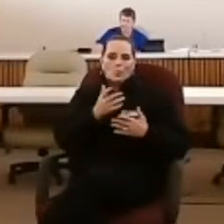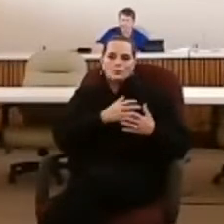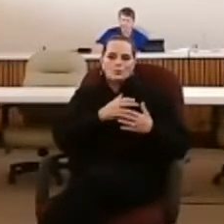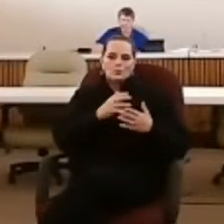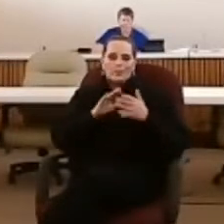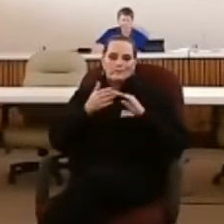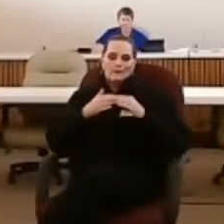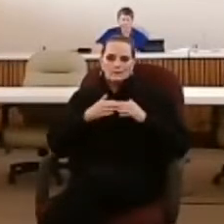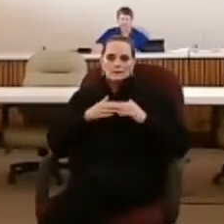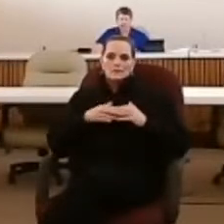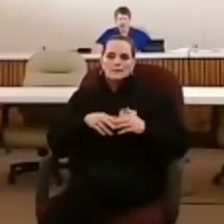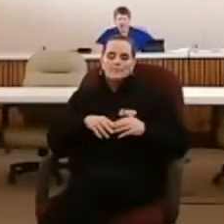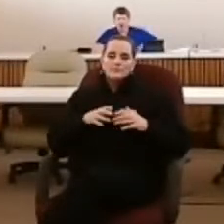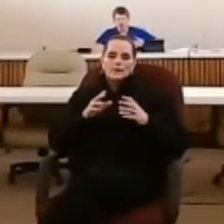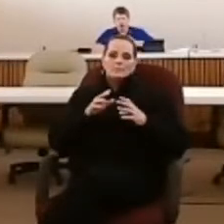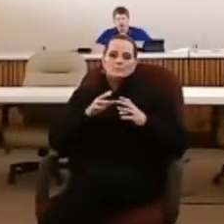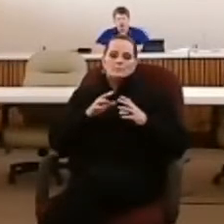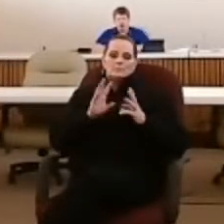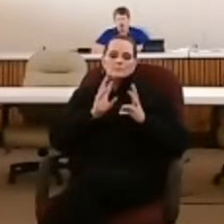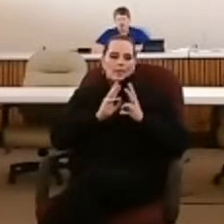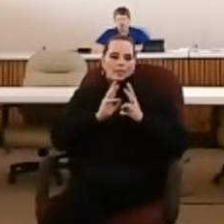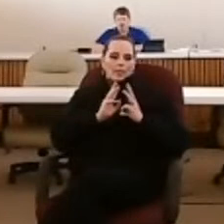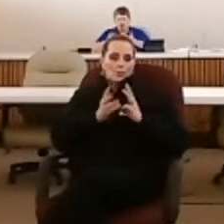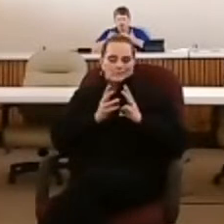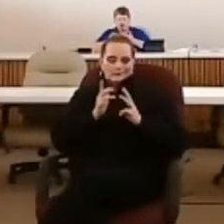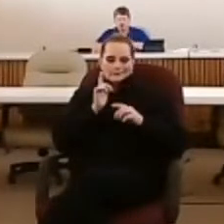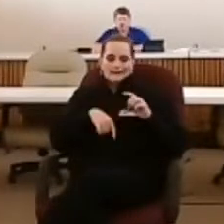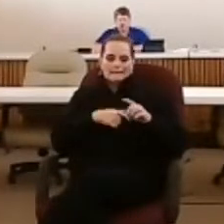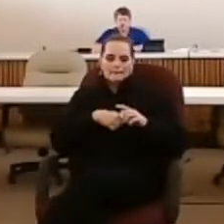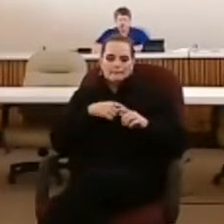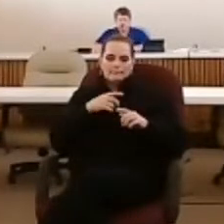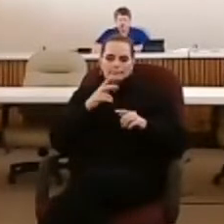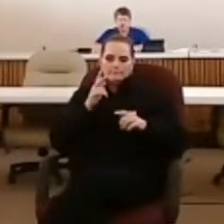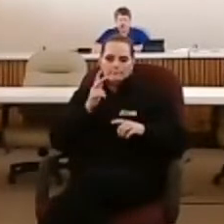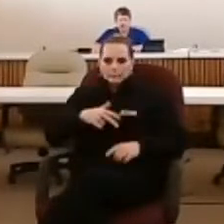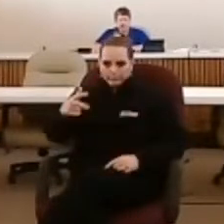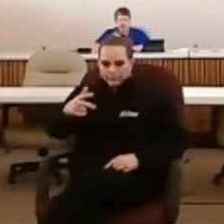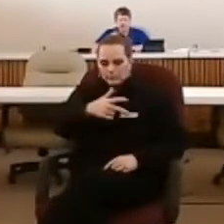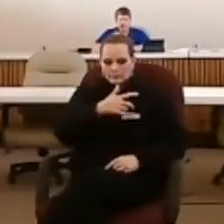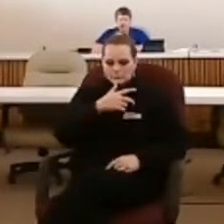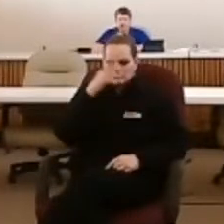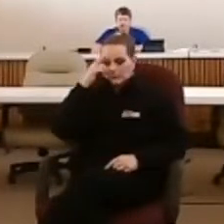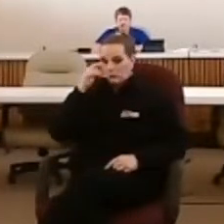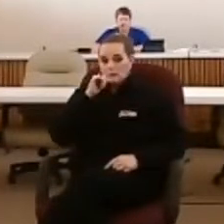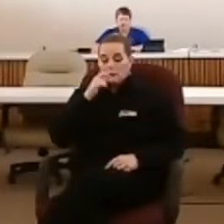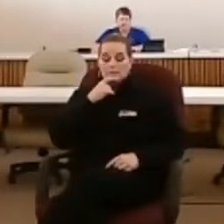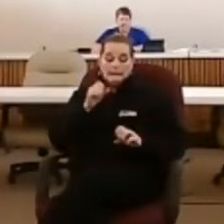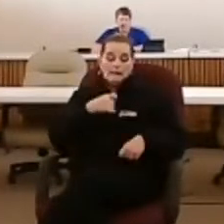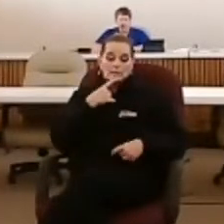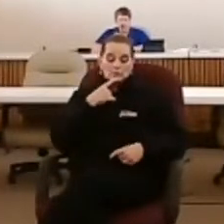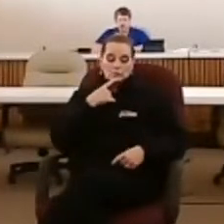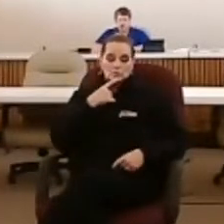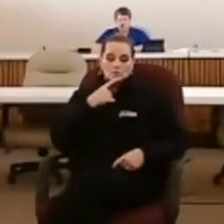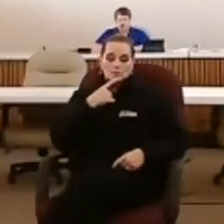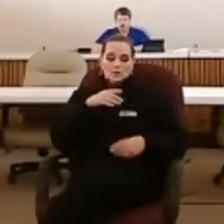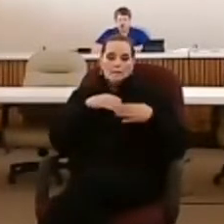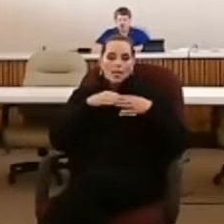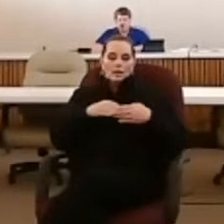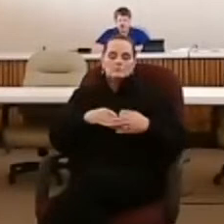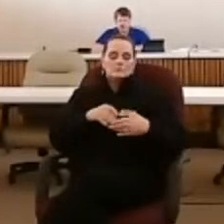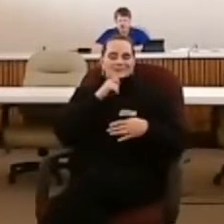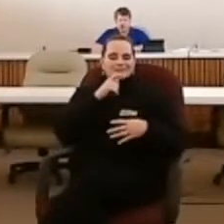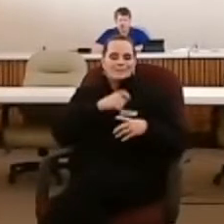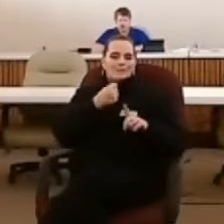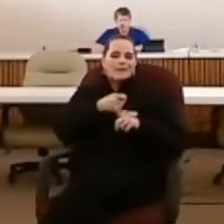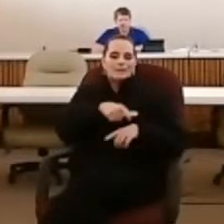the winter, you can't have parking on the street because we wouldn't be able to plow. So this doesn't affect that. This is just